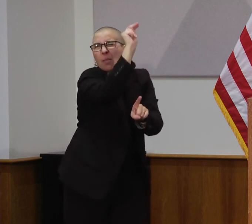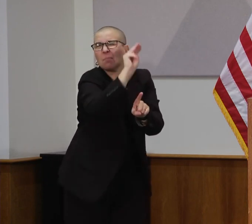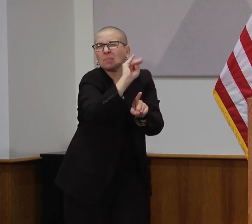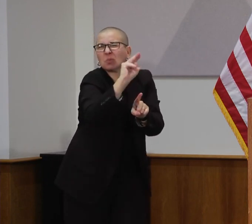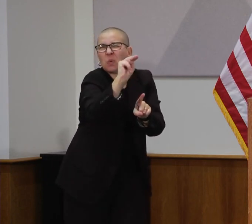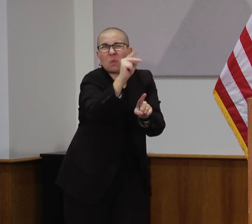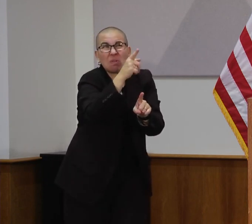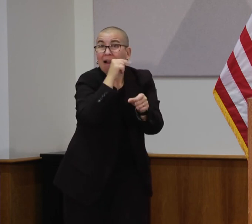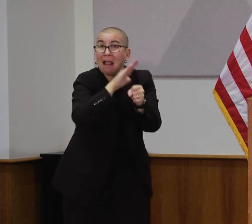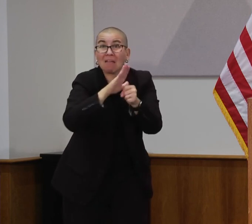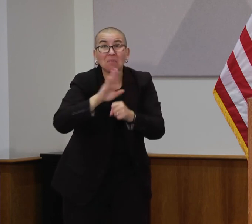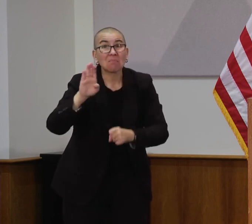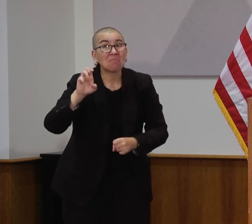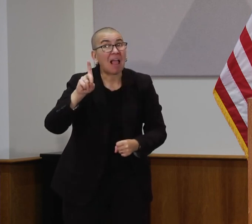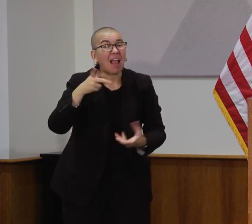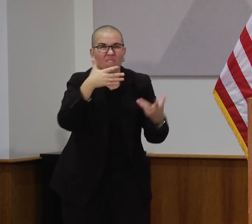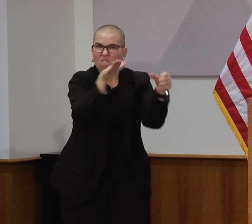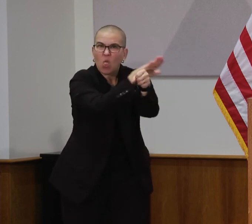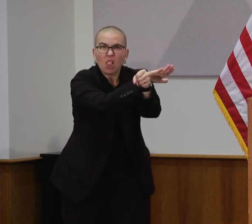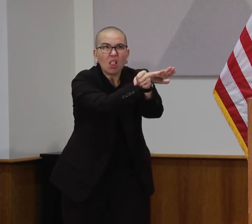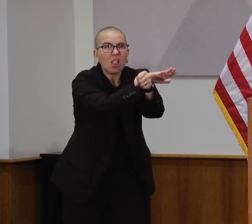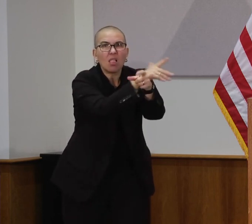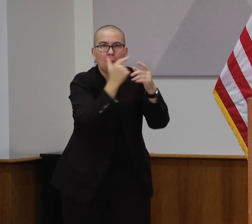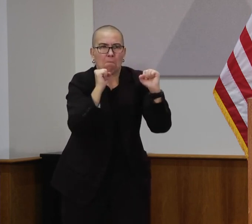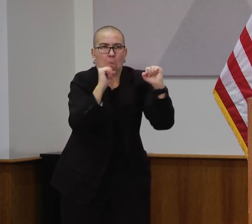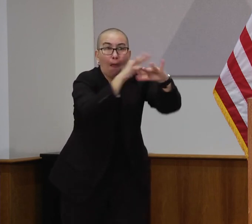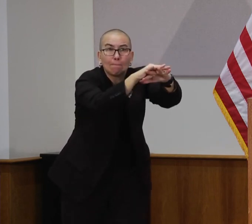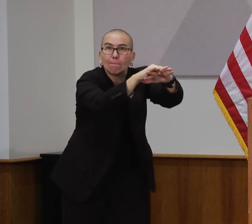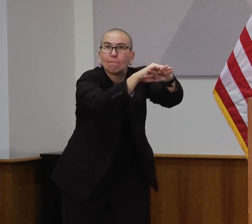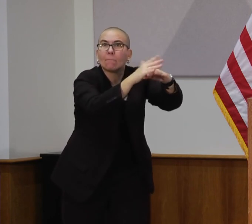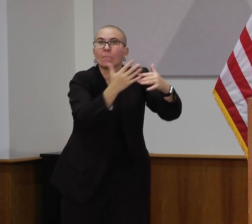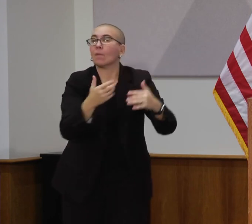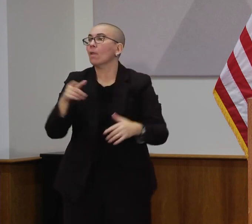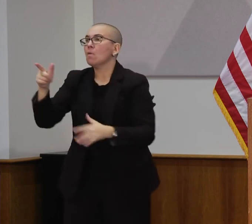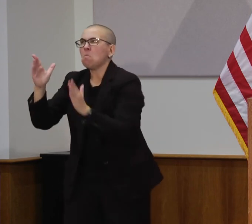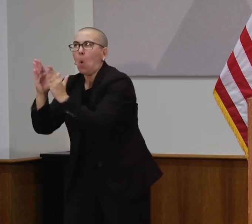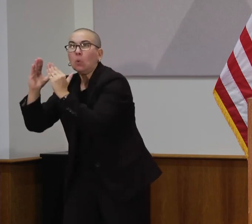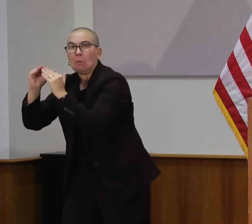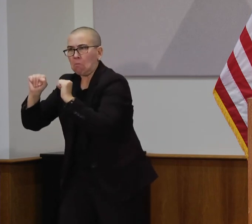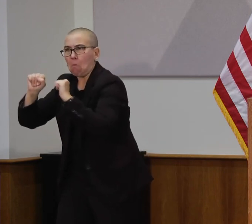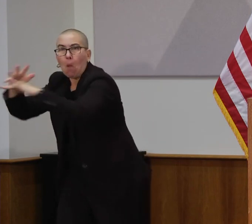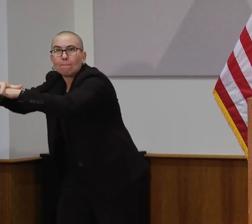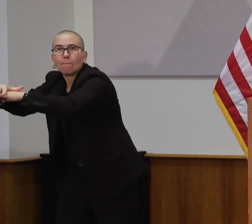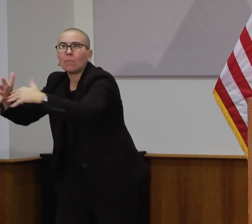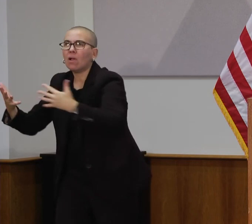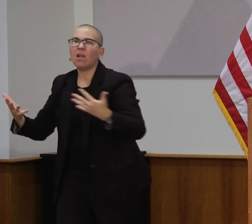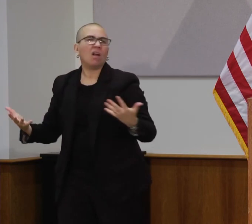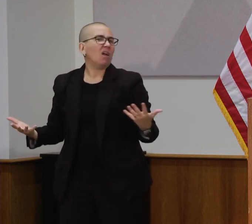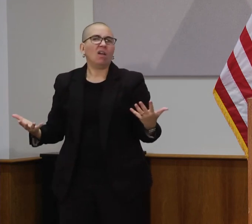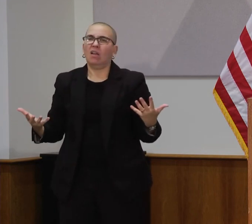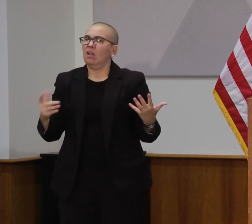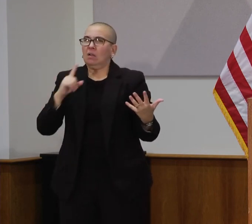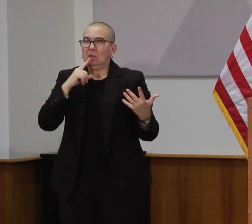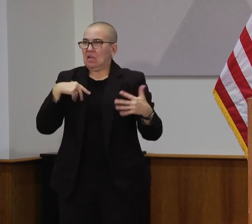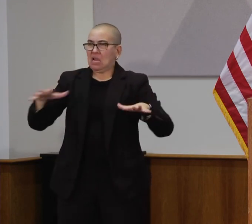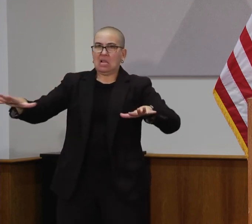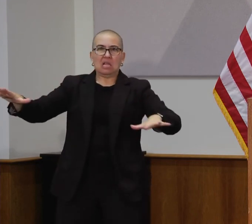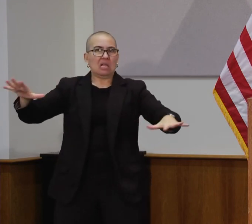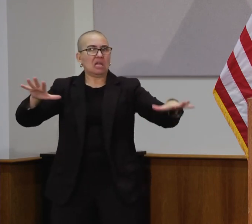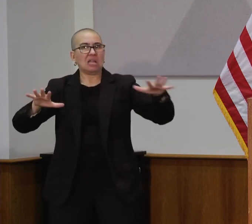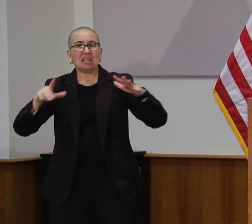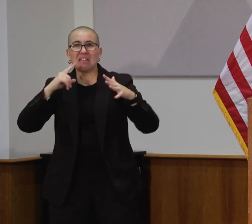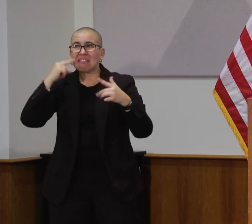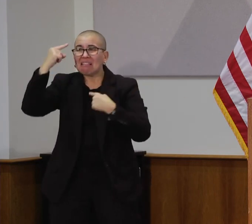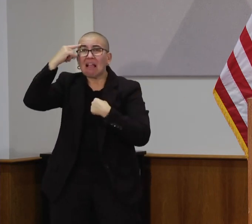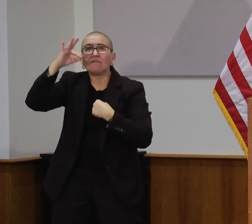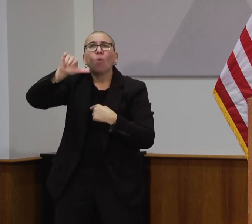beds to take care of patients that come with problems without COVID. I'm worried in Minnesota that we won't have enough